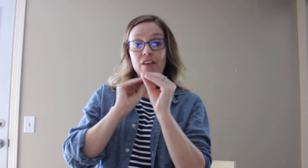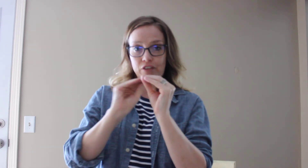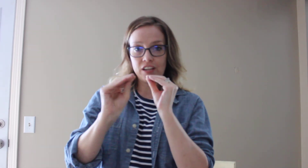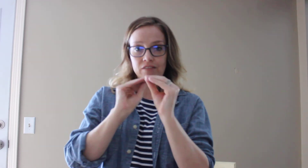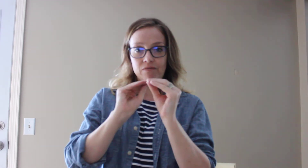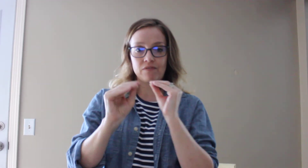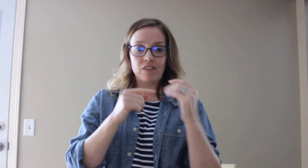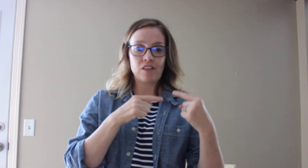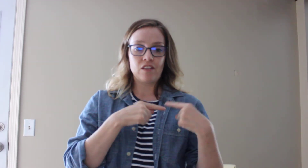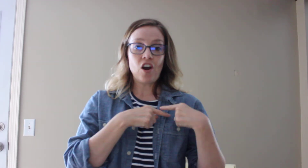Every heart.